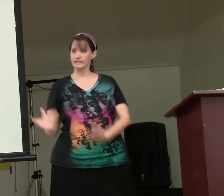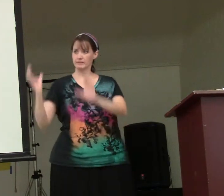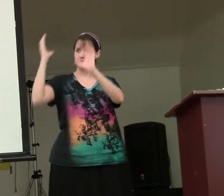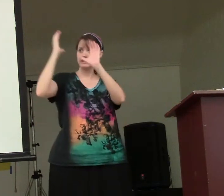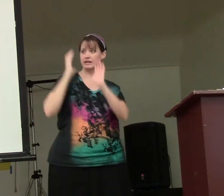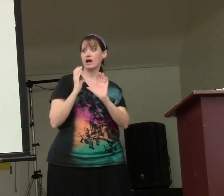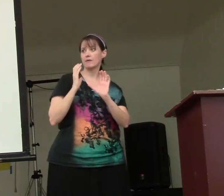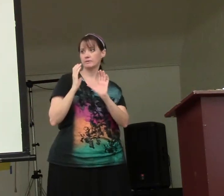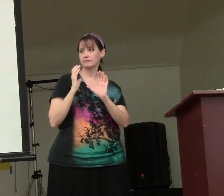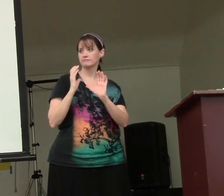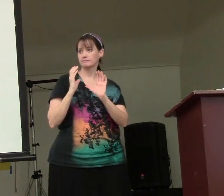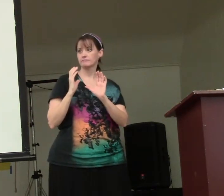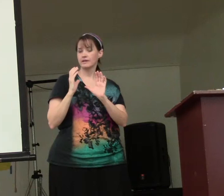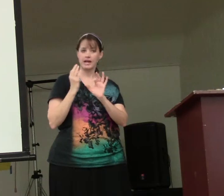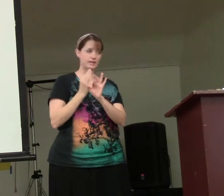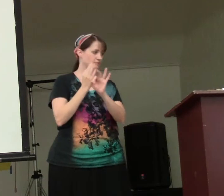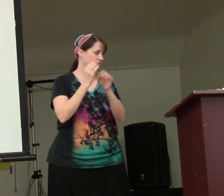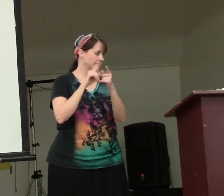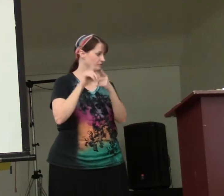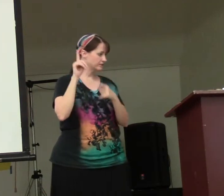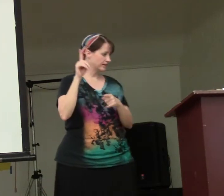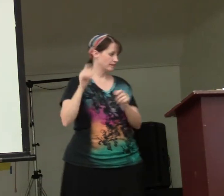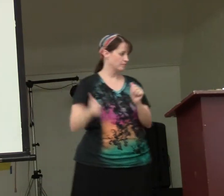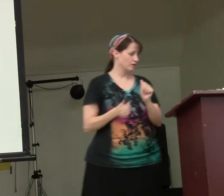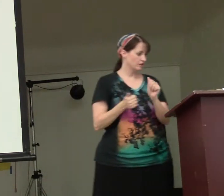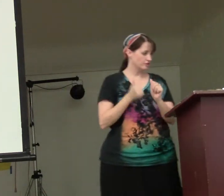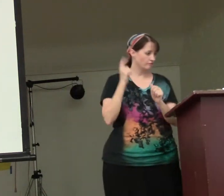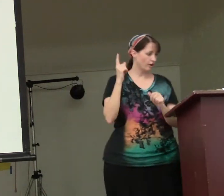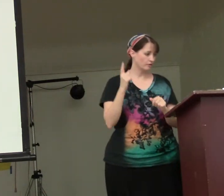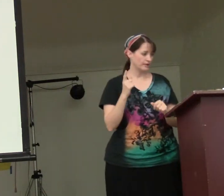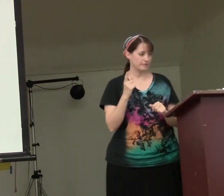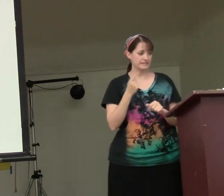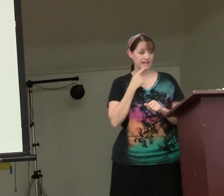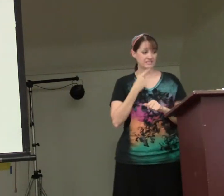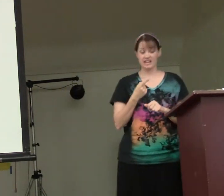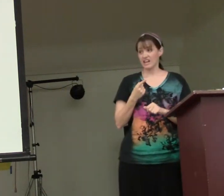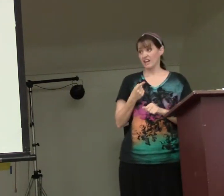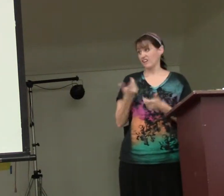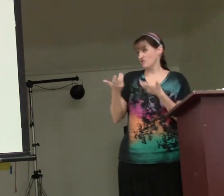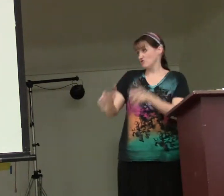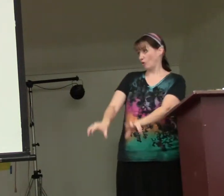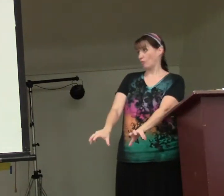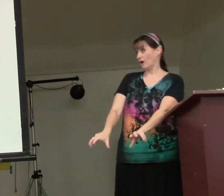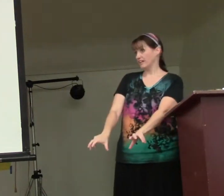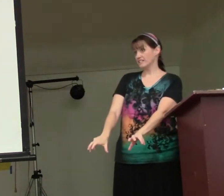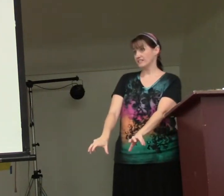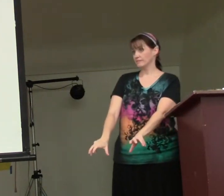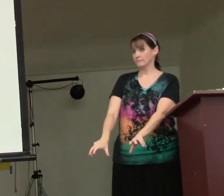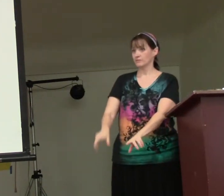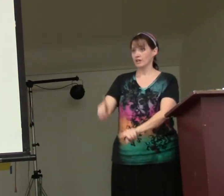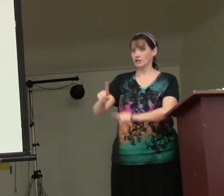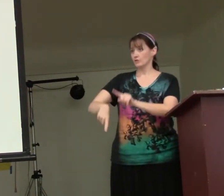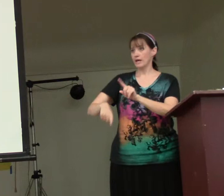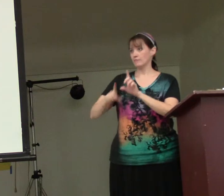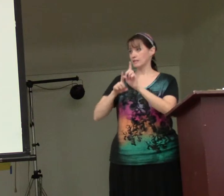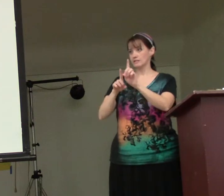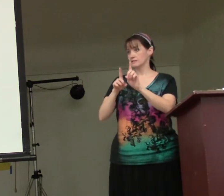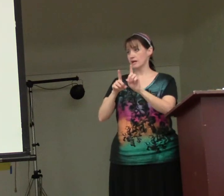to pick it up and to be faithful to Him, to follow Him. He says, if you don't want it, you can't be His